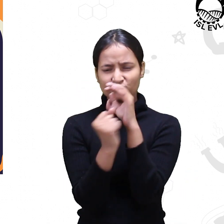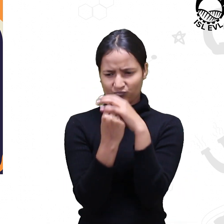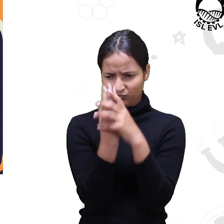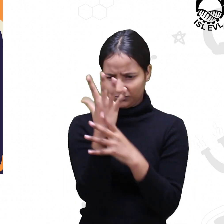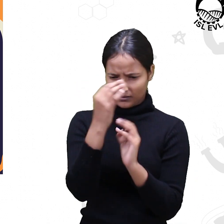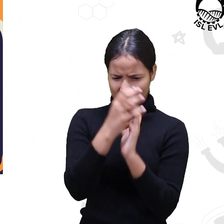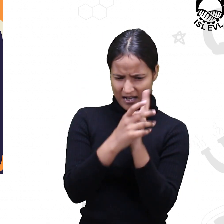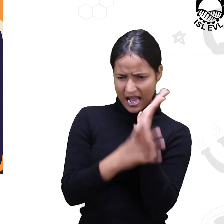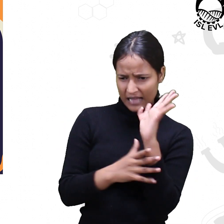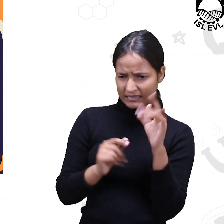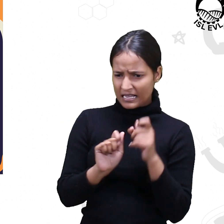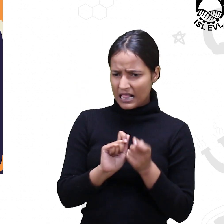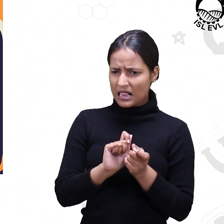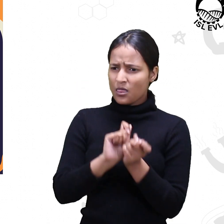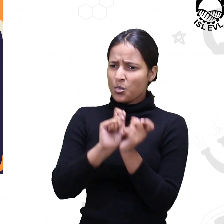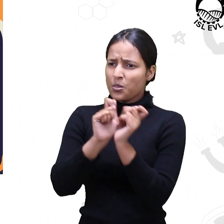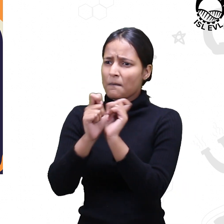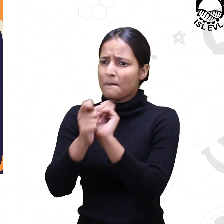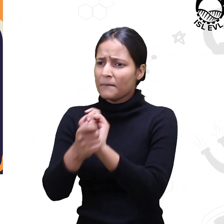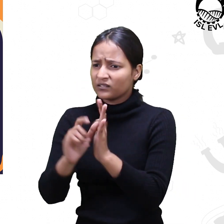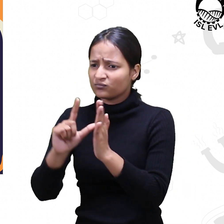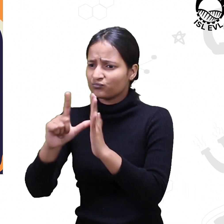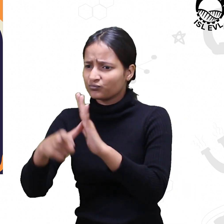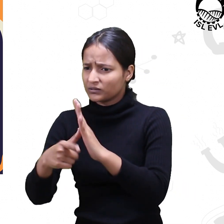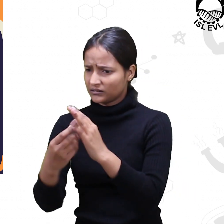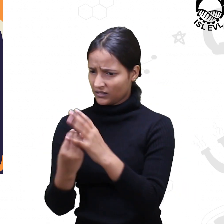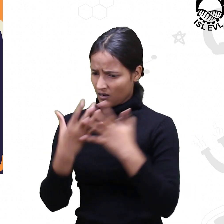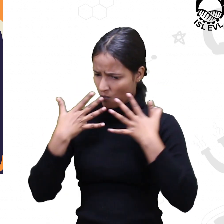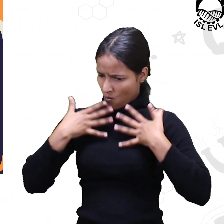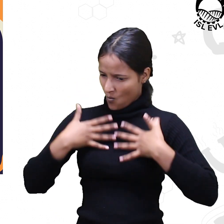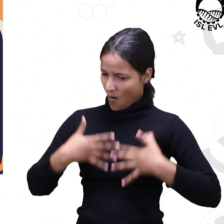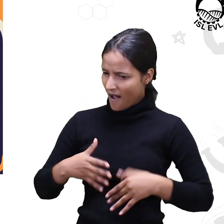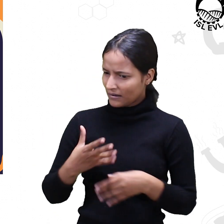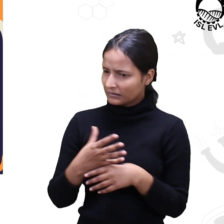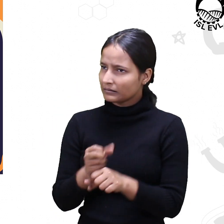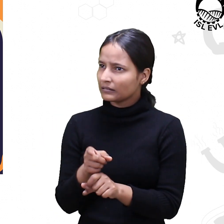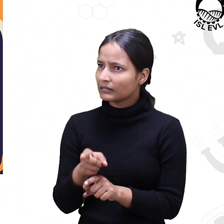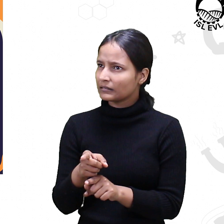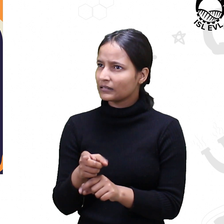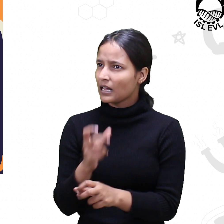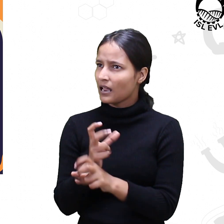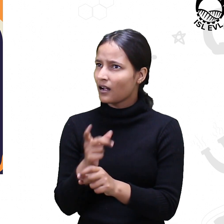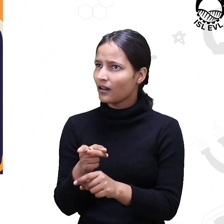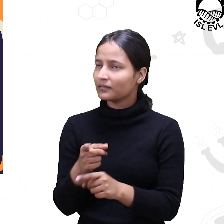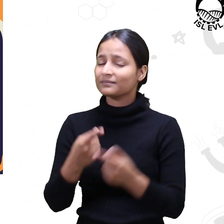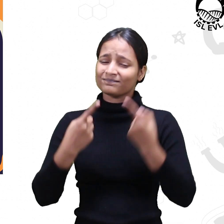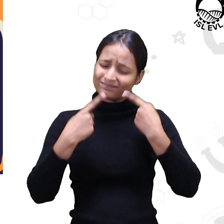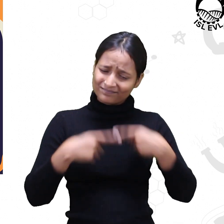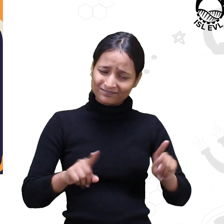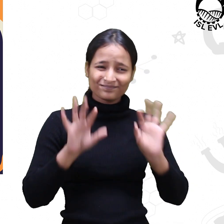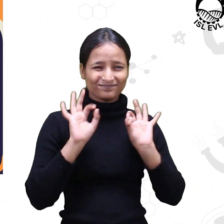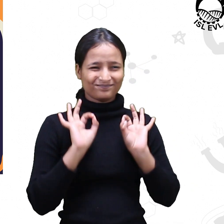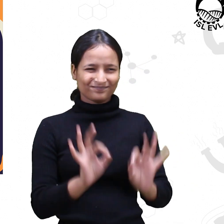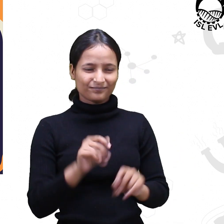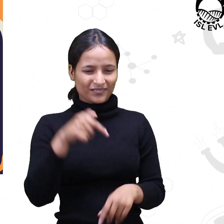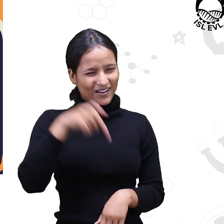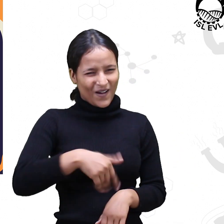the future bones in the baby's body. Absolutely. Now you know why the baby is kicking. It is developing